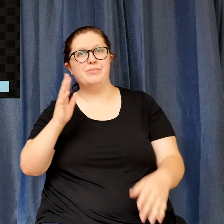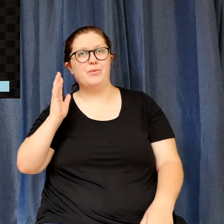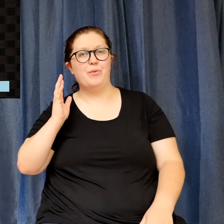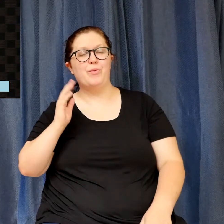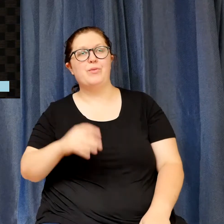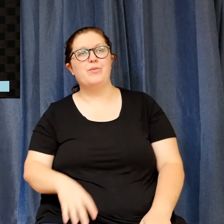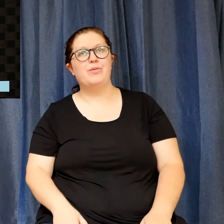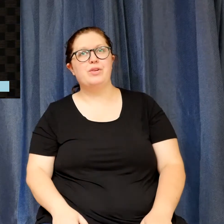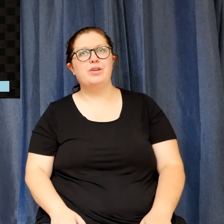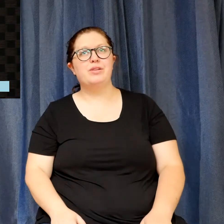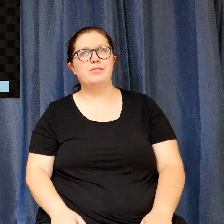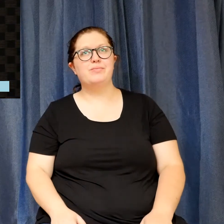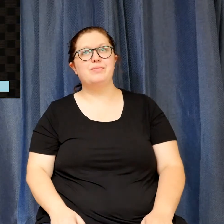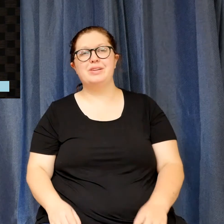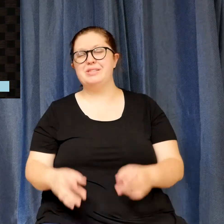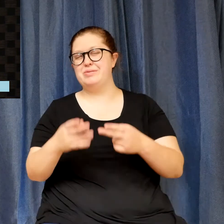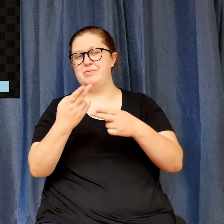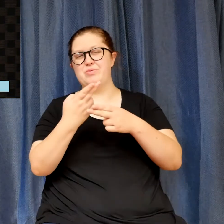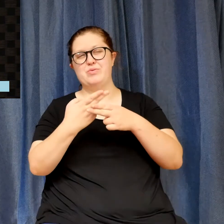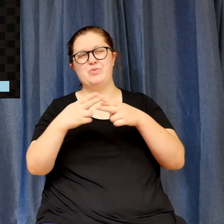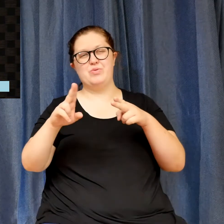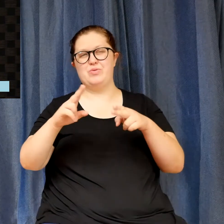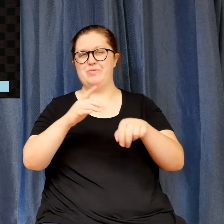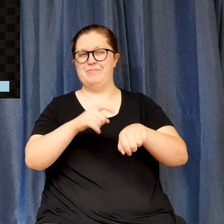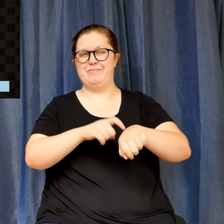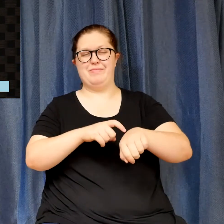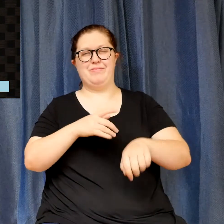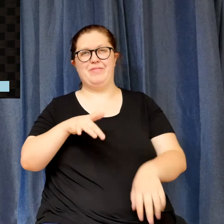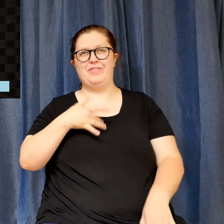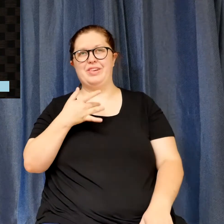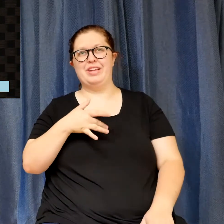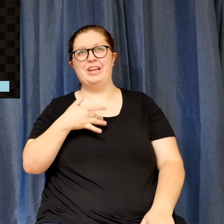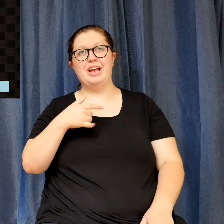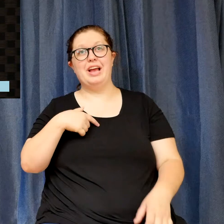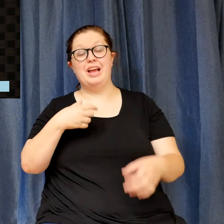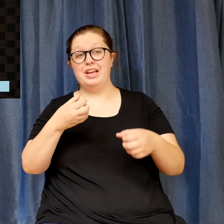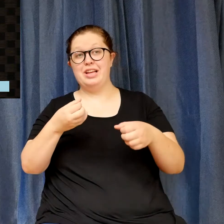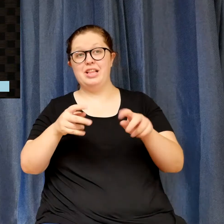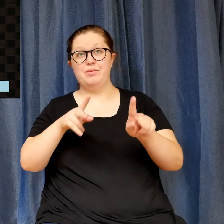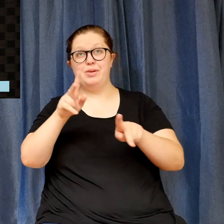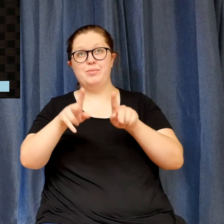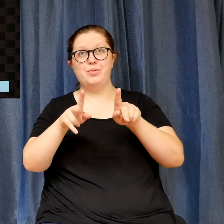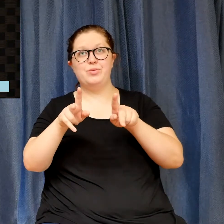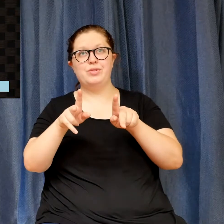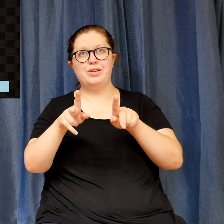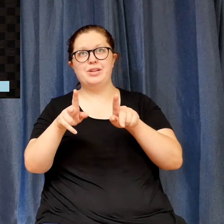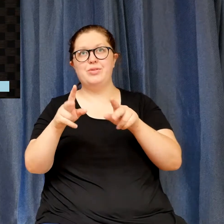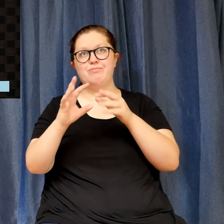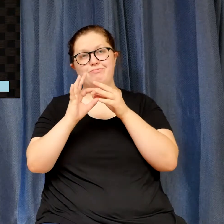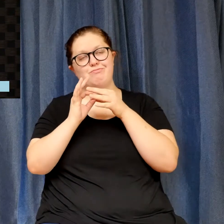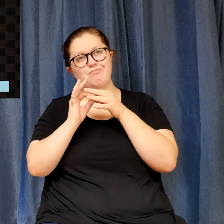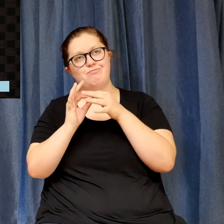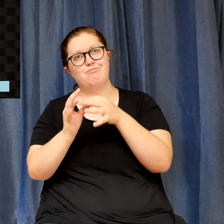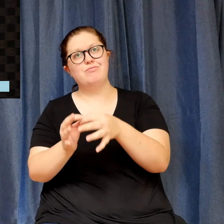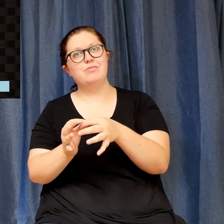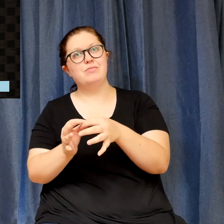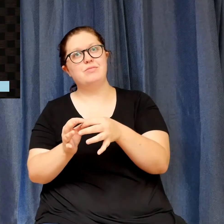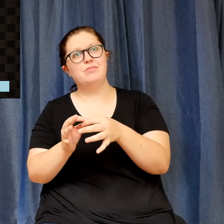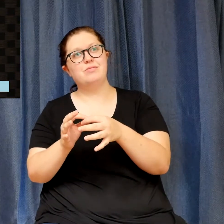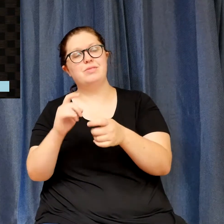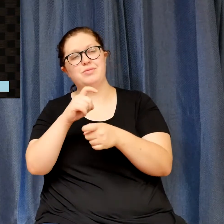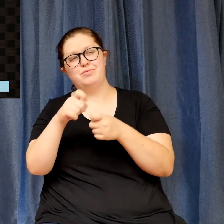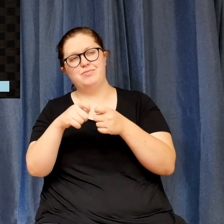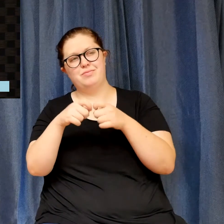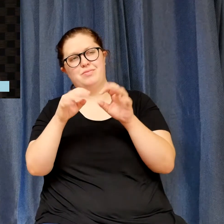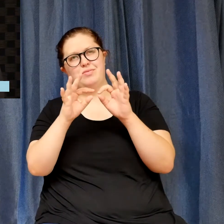news is that was only a fleeting feeling, and that I did let people in, especially my family. What I